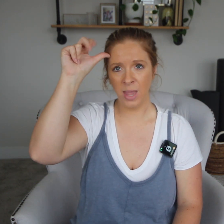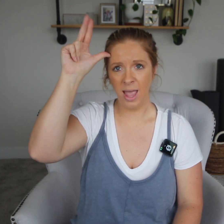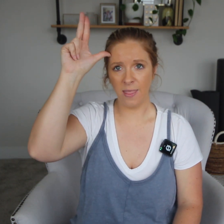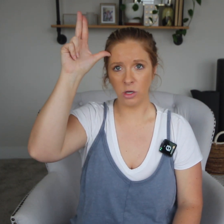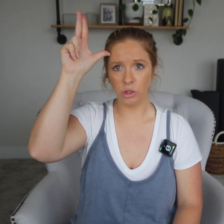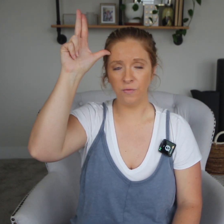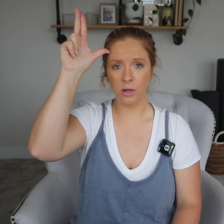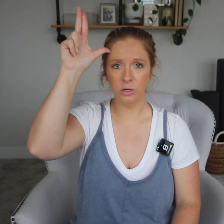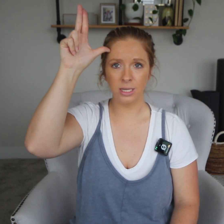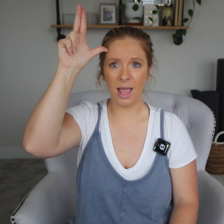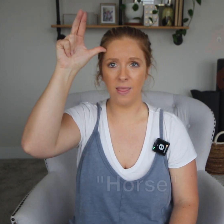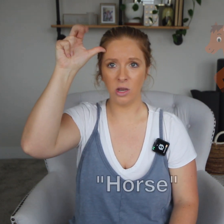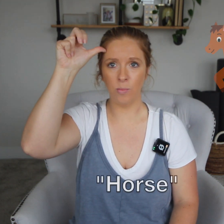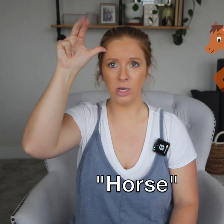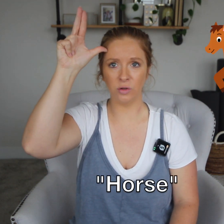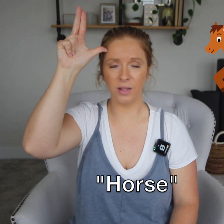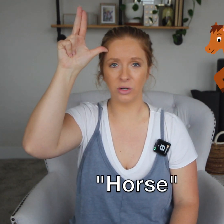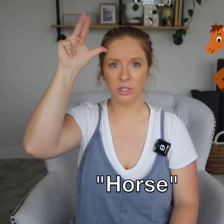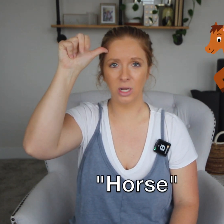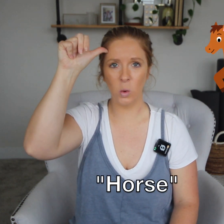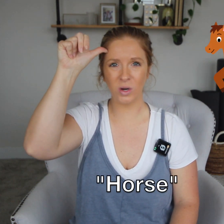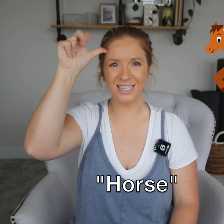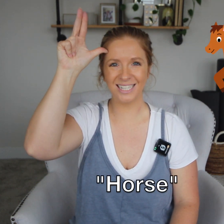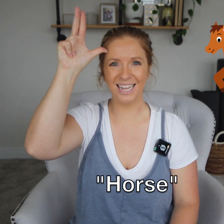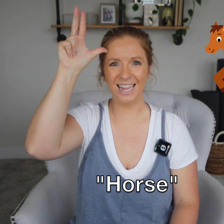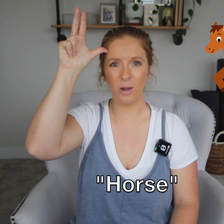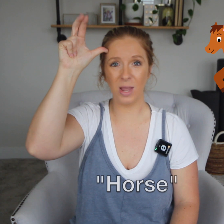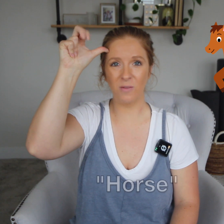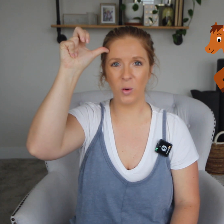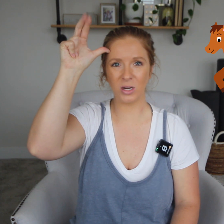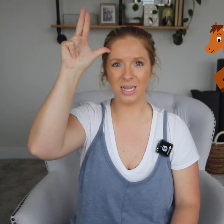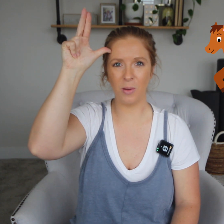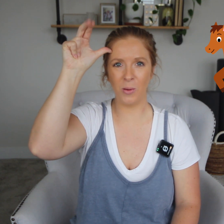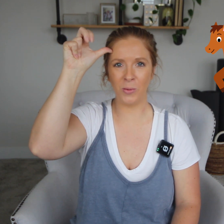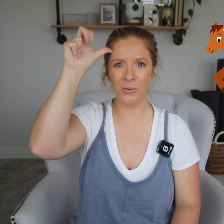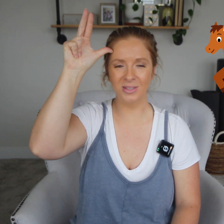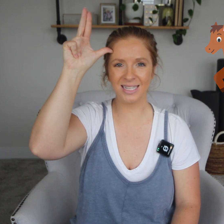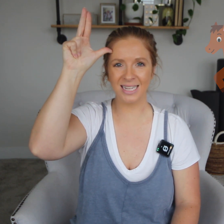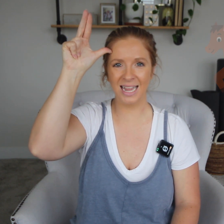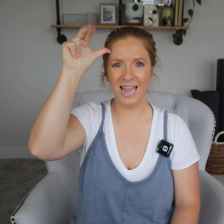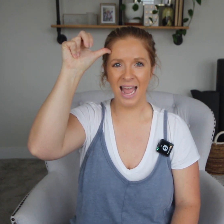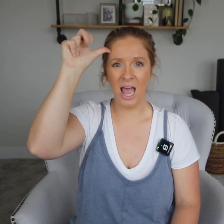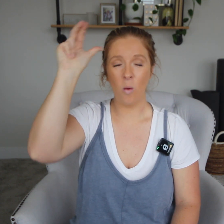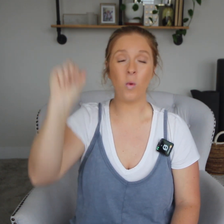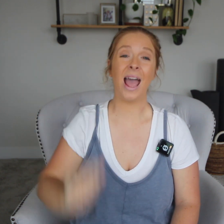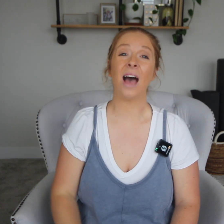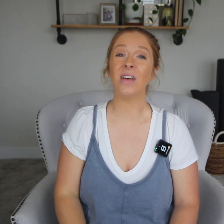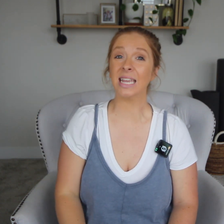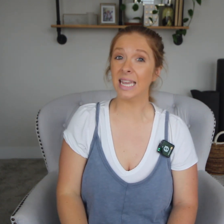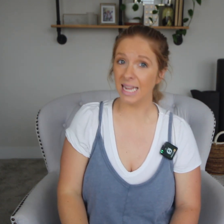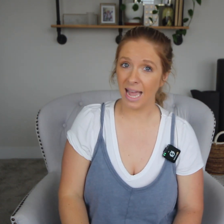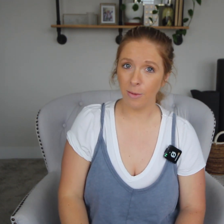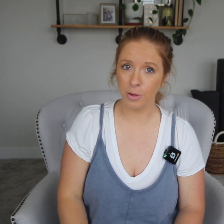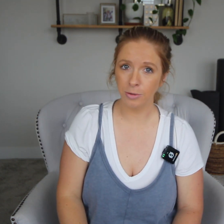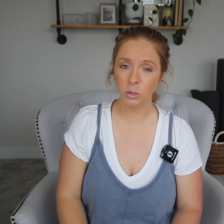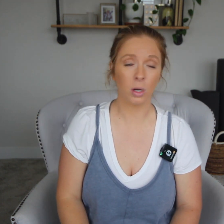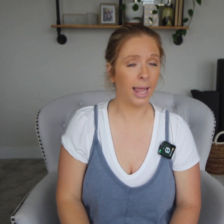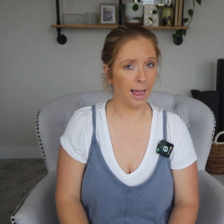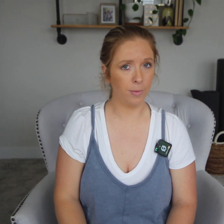and then your 2 fingers, and then you'll bend your fingers. Horse. We have a horsey pose. We have a kitty cat pose or a cat